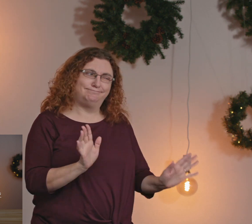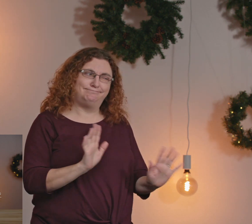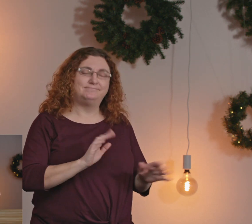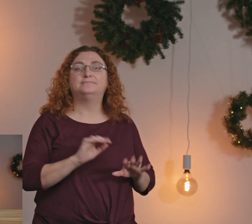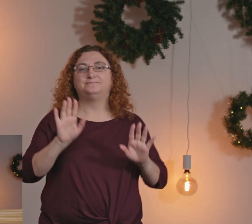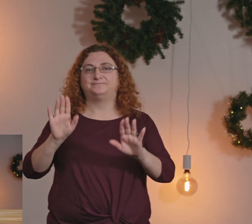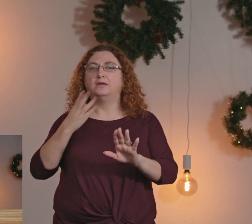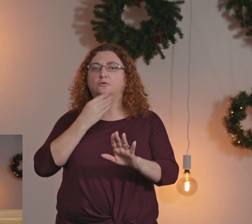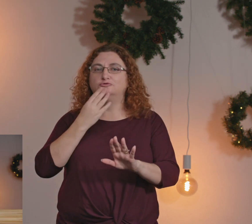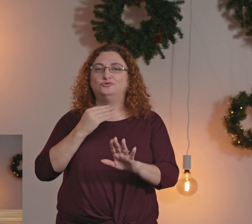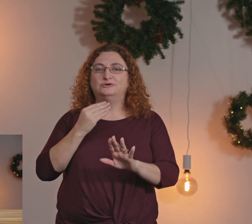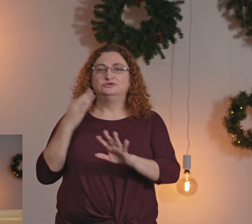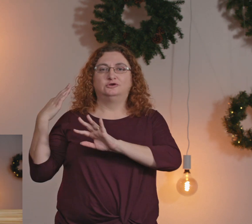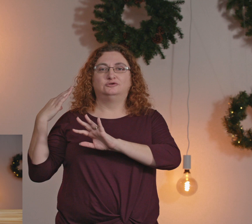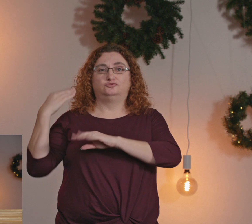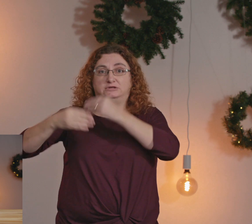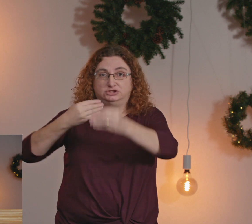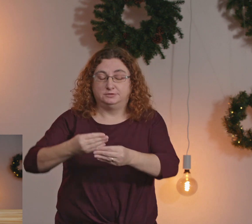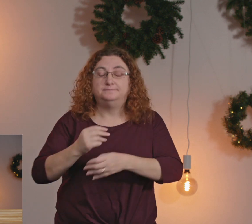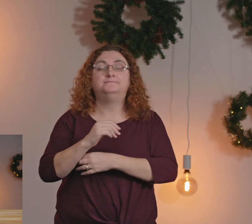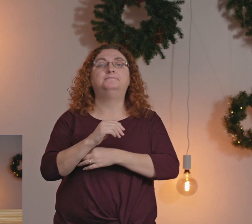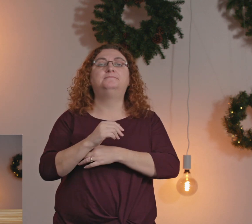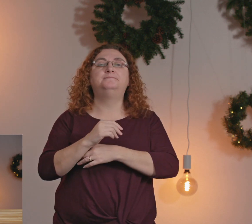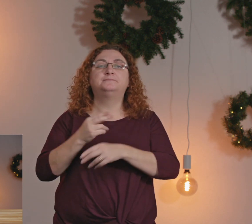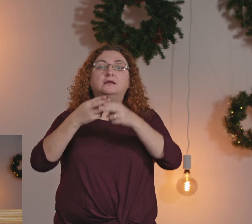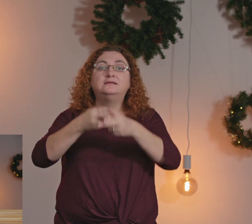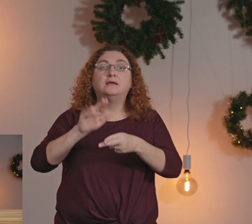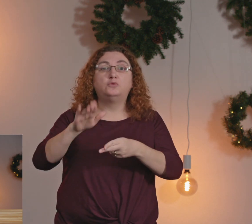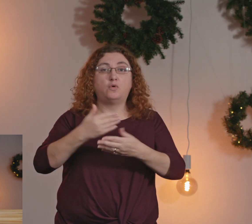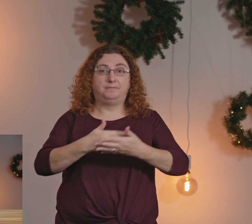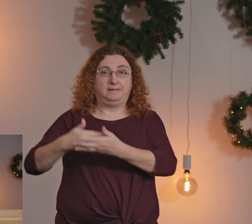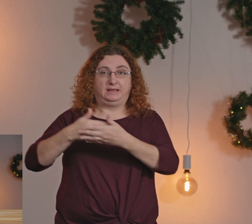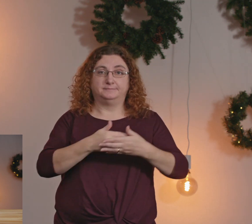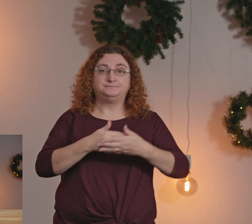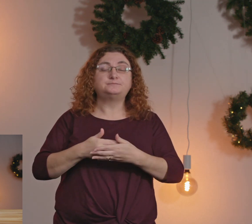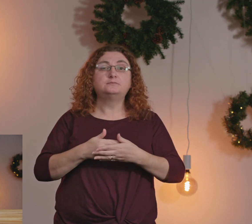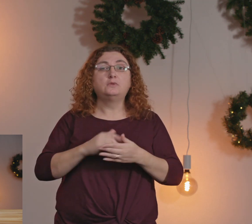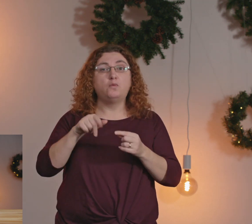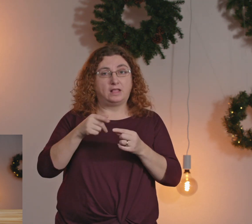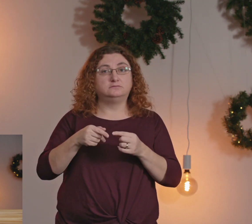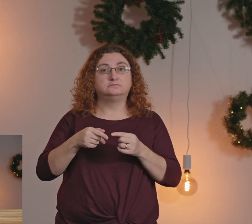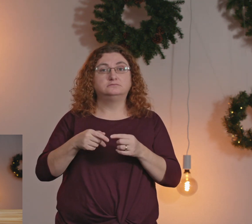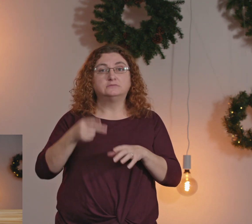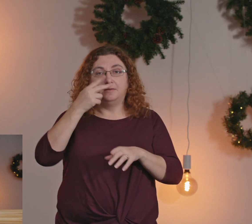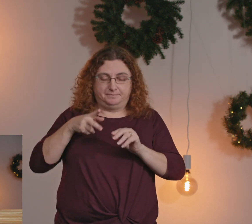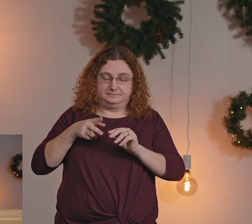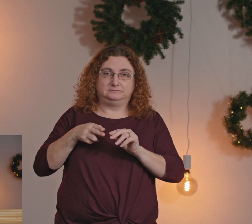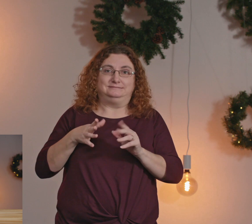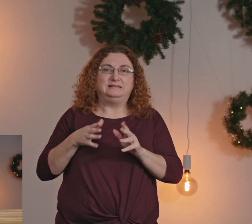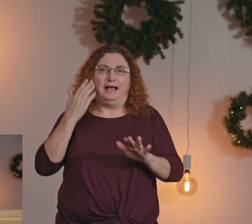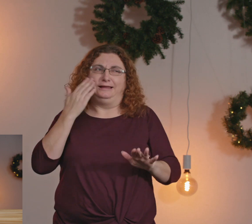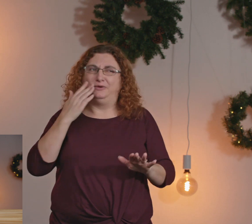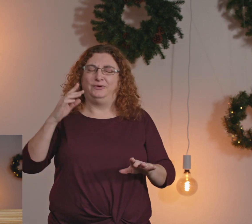one Jewish tradition was to name your child at the circumcision. The circumcision, I know it